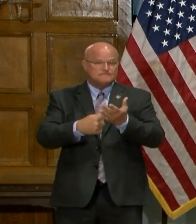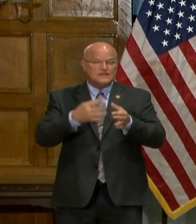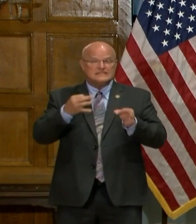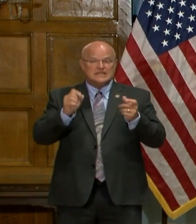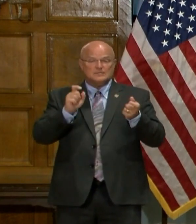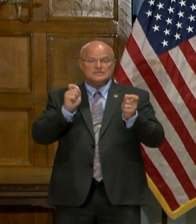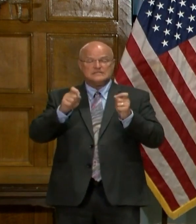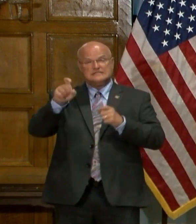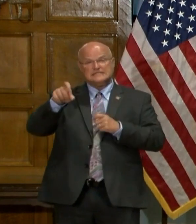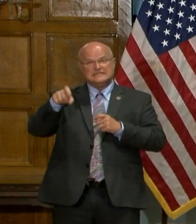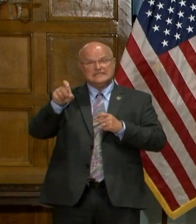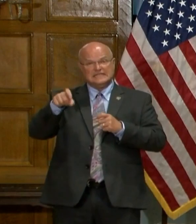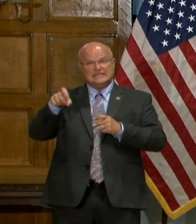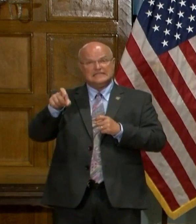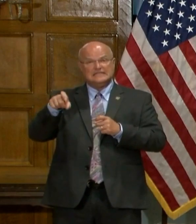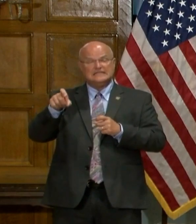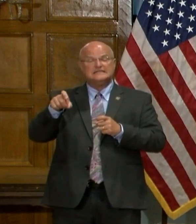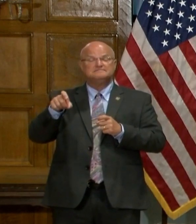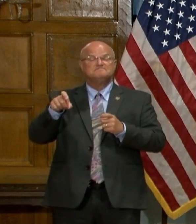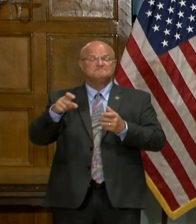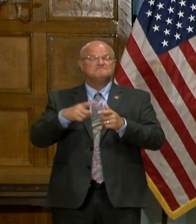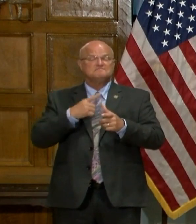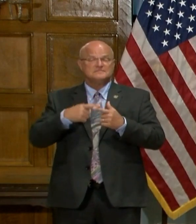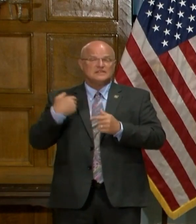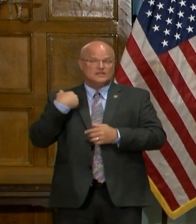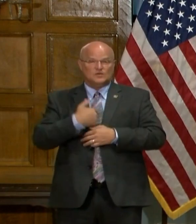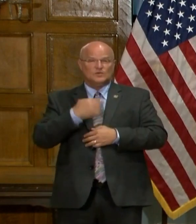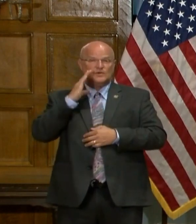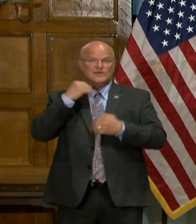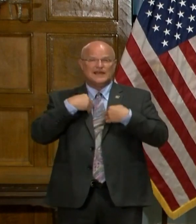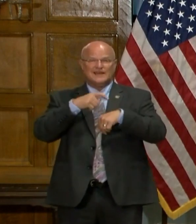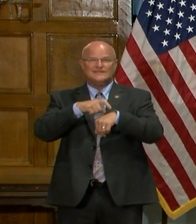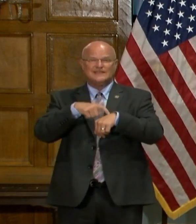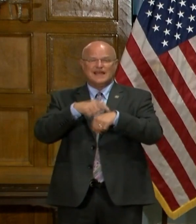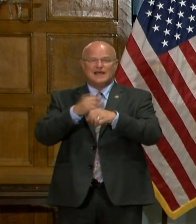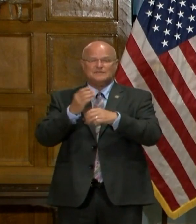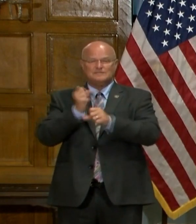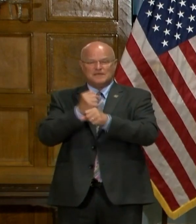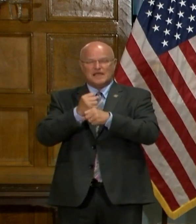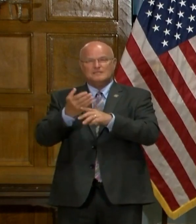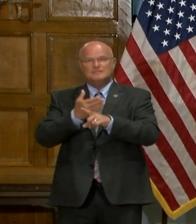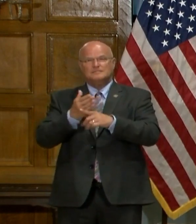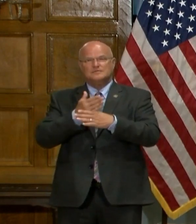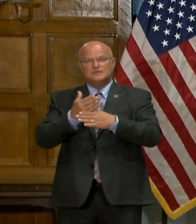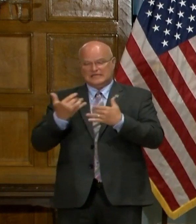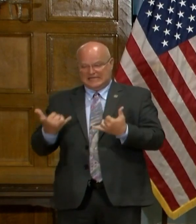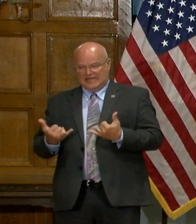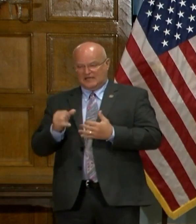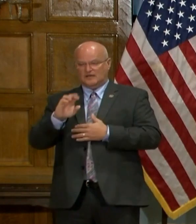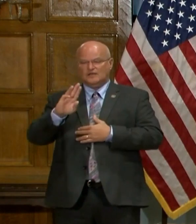some adjustments that need to be made, then we will have time to make them between now and August 1.